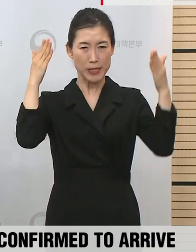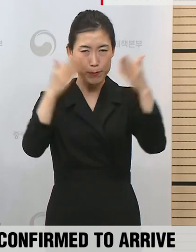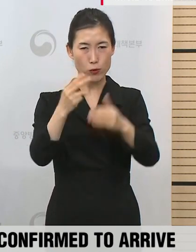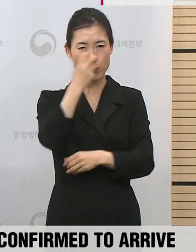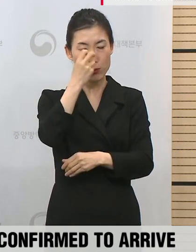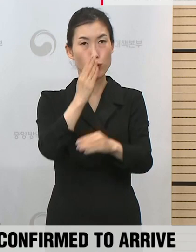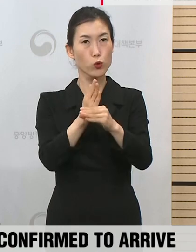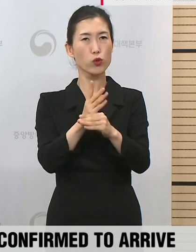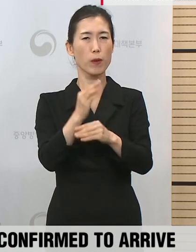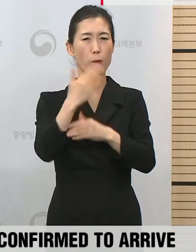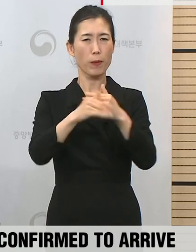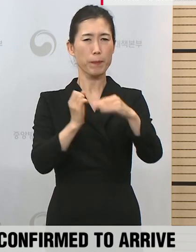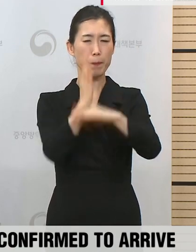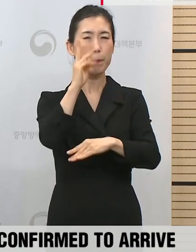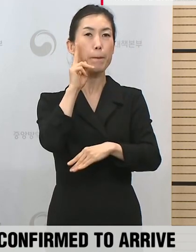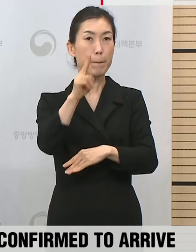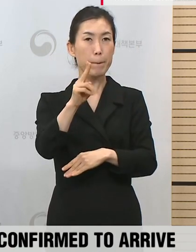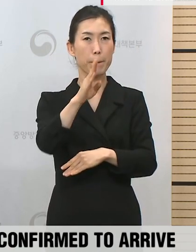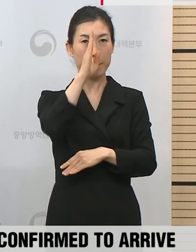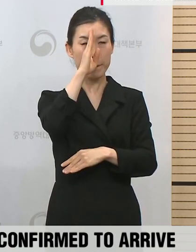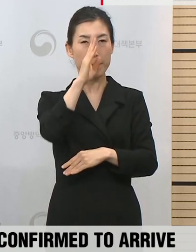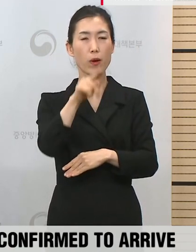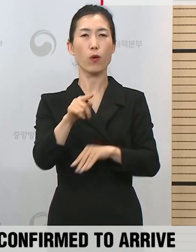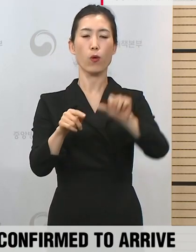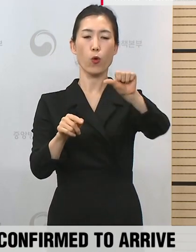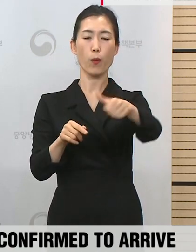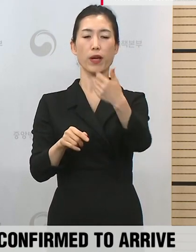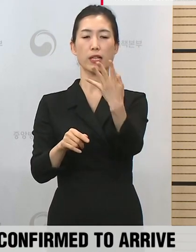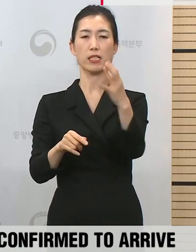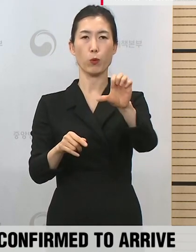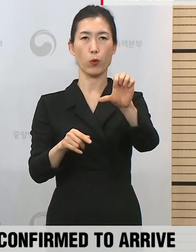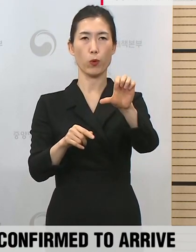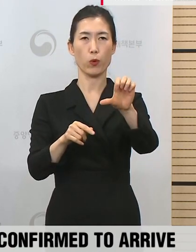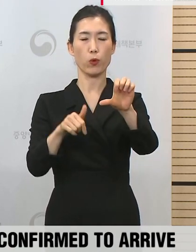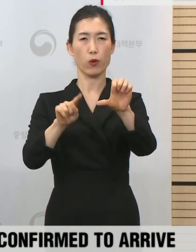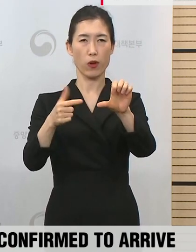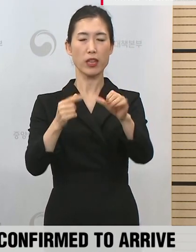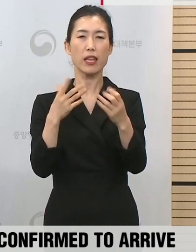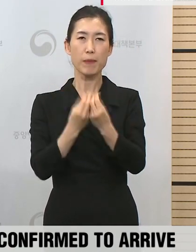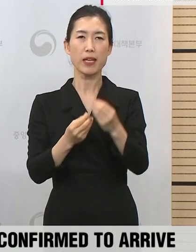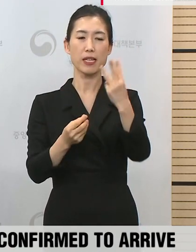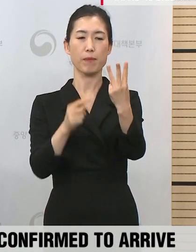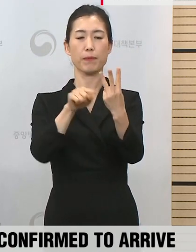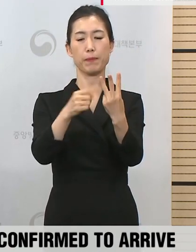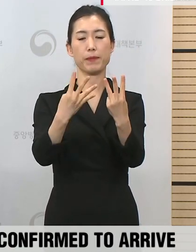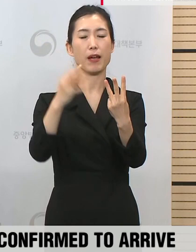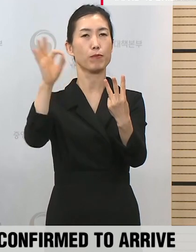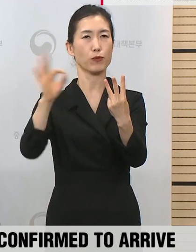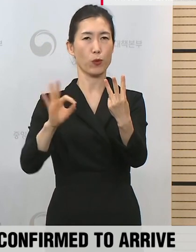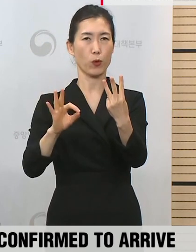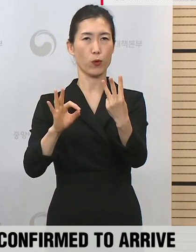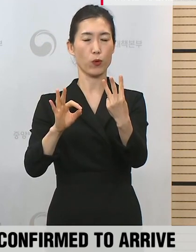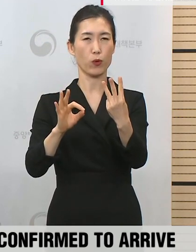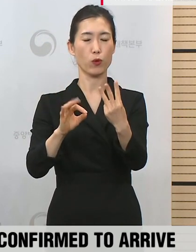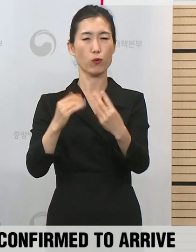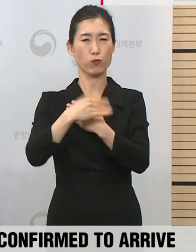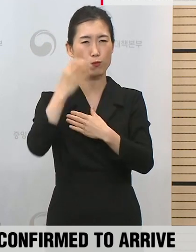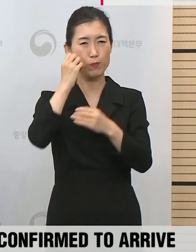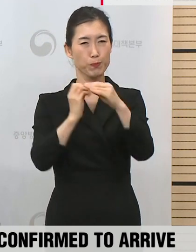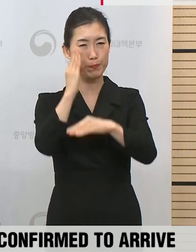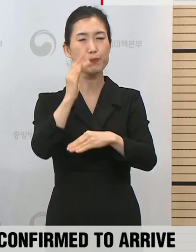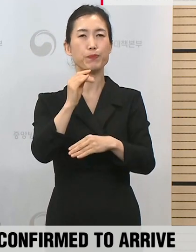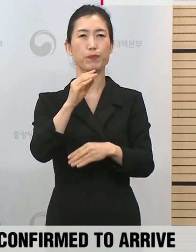pain, headache, or fever. And as for the severe cases that we are eyeing, we have about over 500